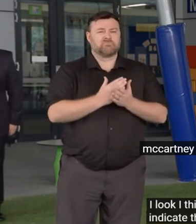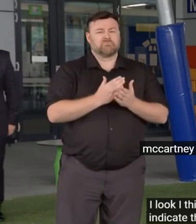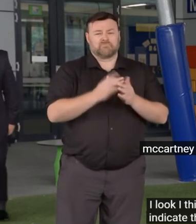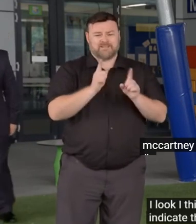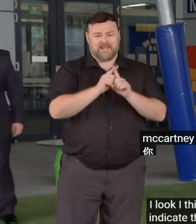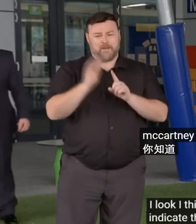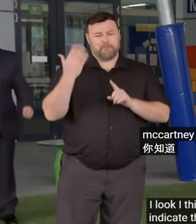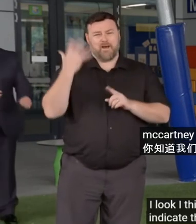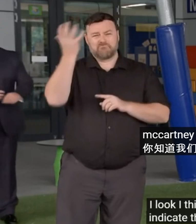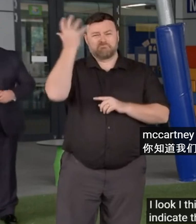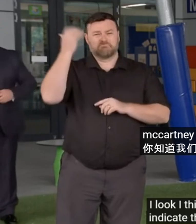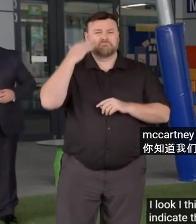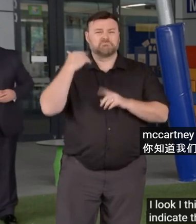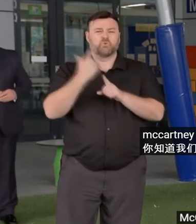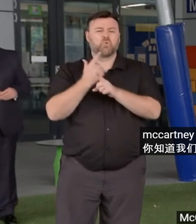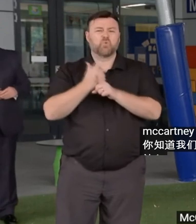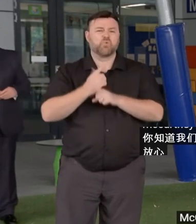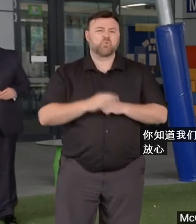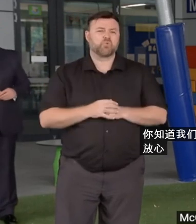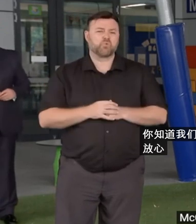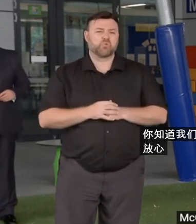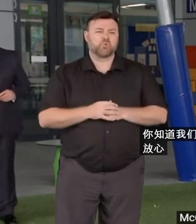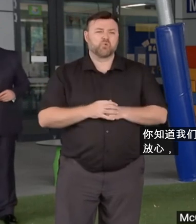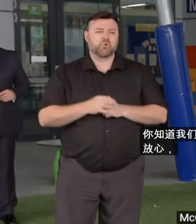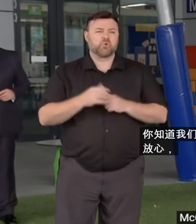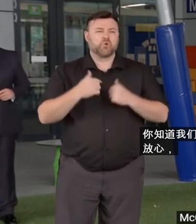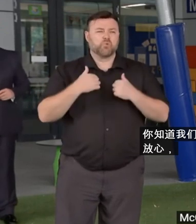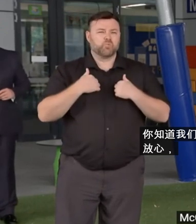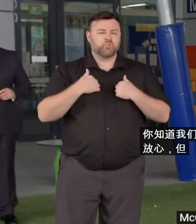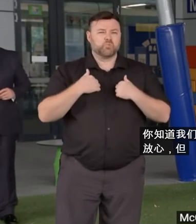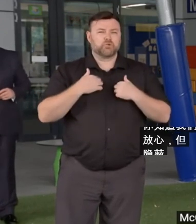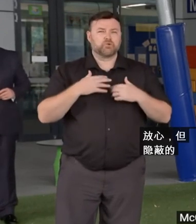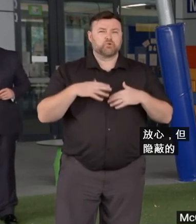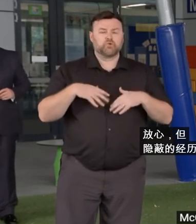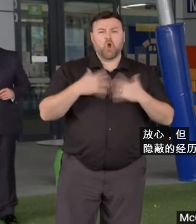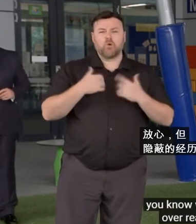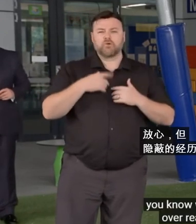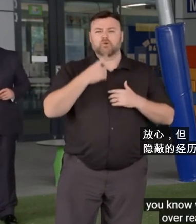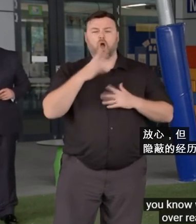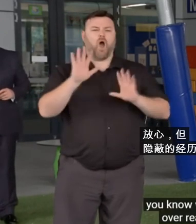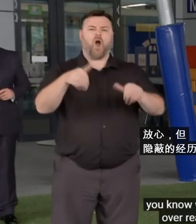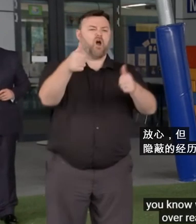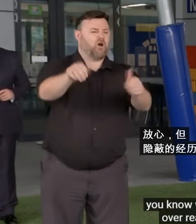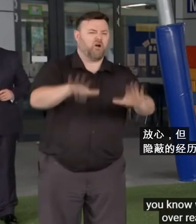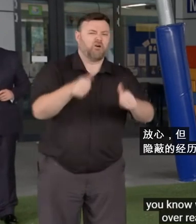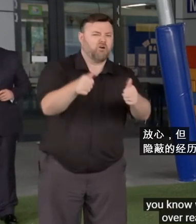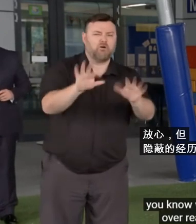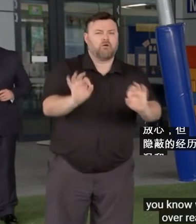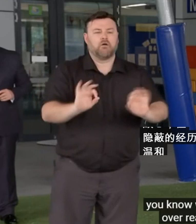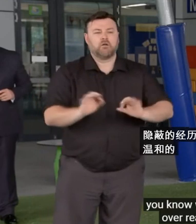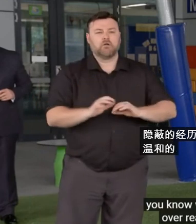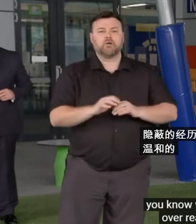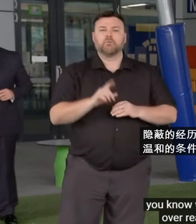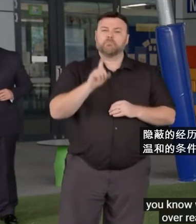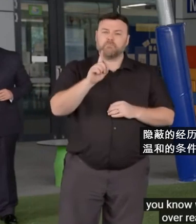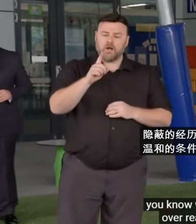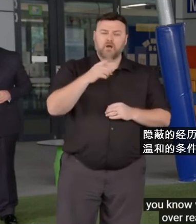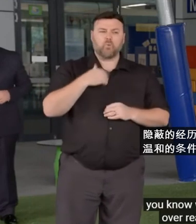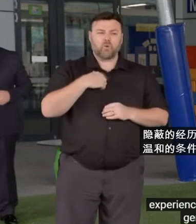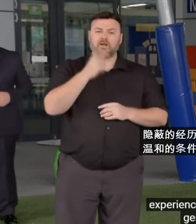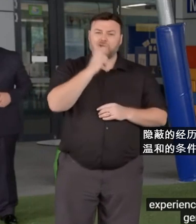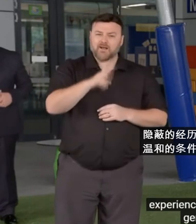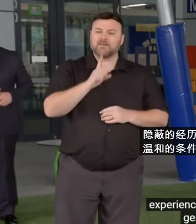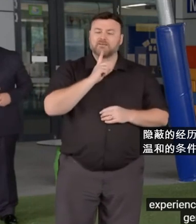said, we don't want to be over-reassuring, but the experience with COVID is that generally it's a mild